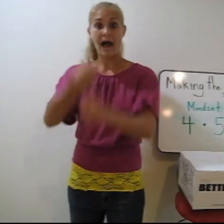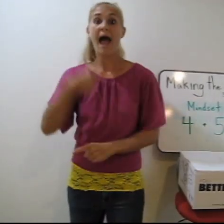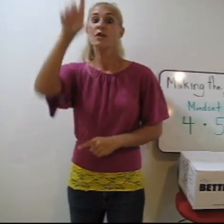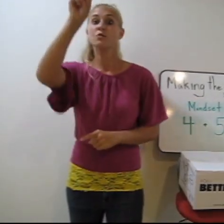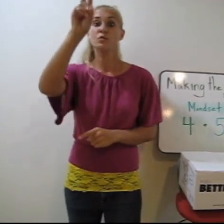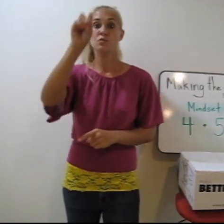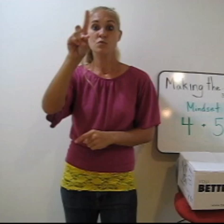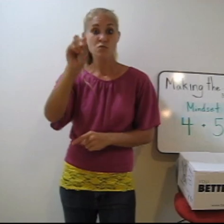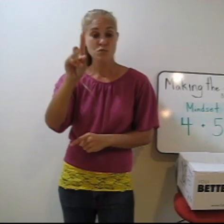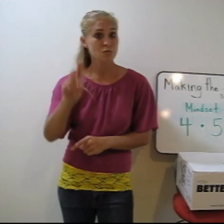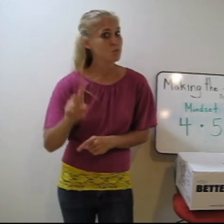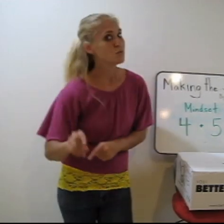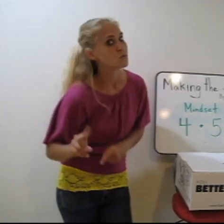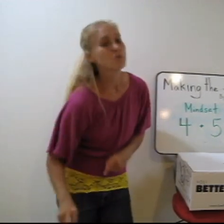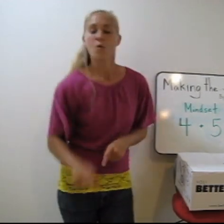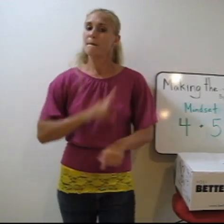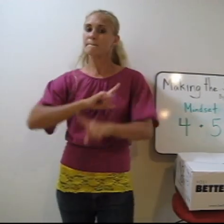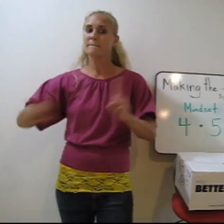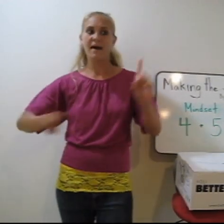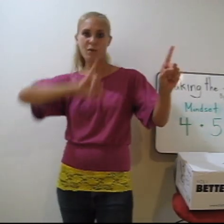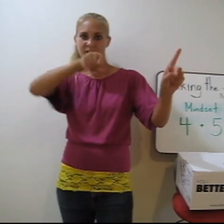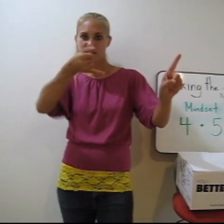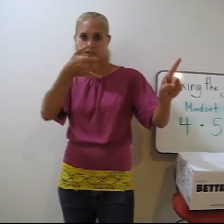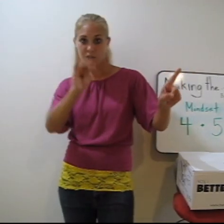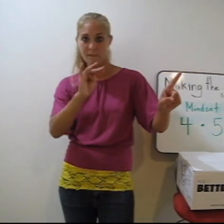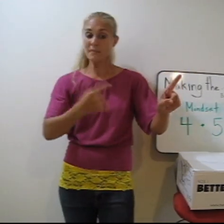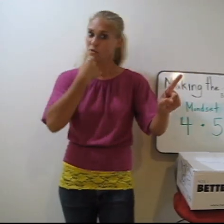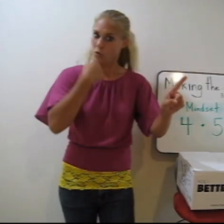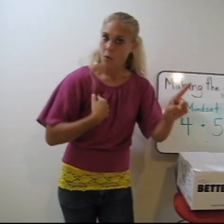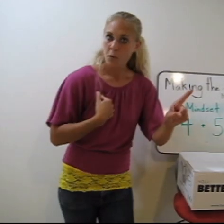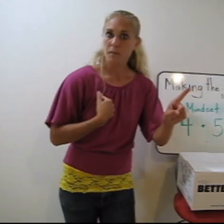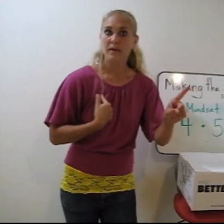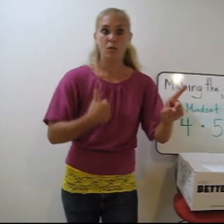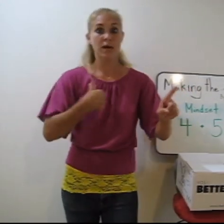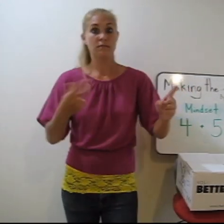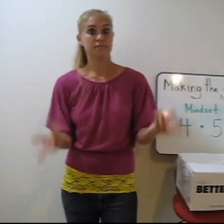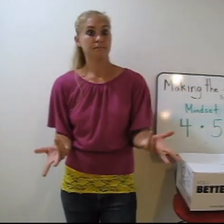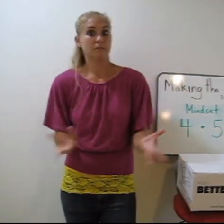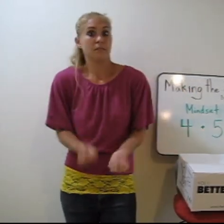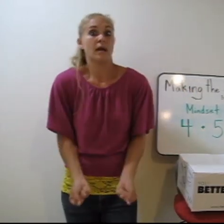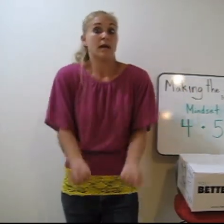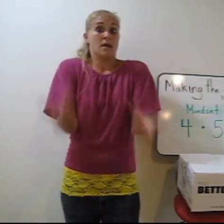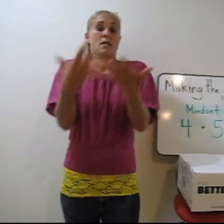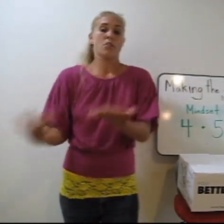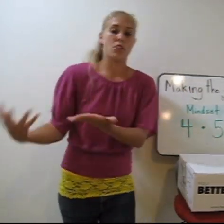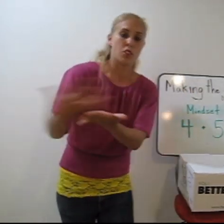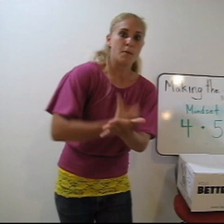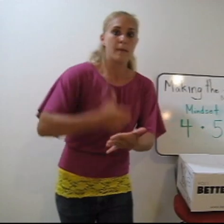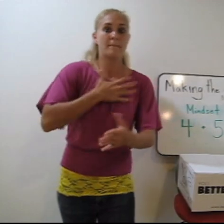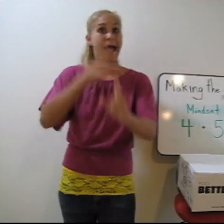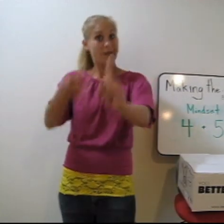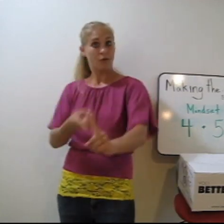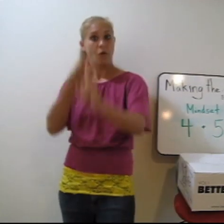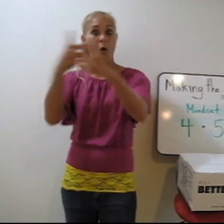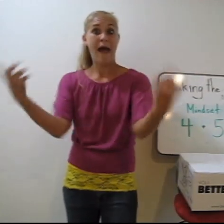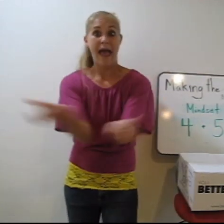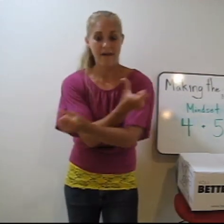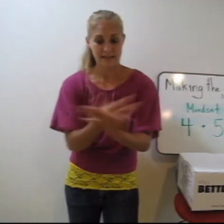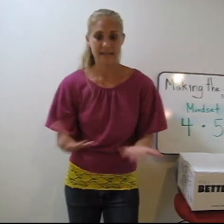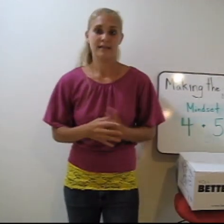do. But what Jim said next would multiply my income, my goal achievement, and my results. And it wasn't by